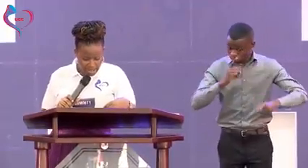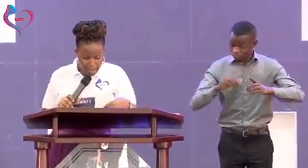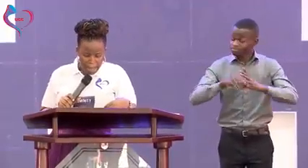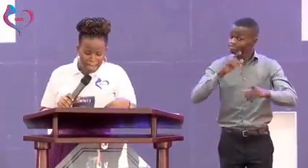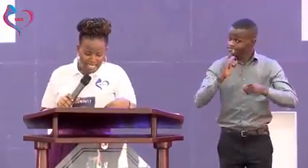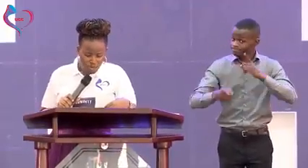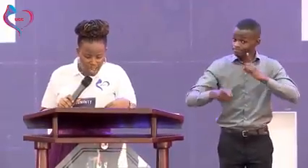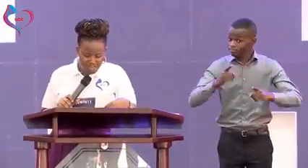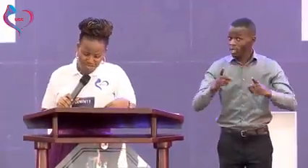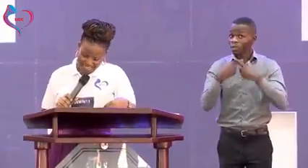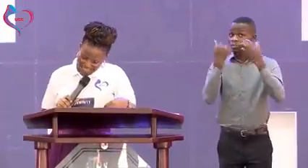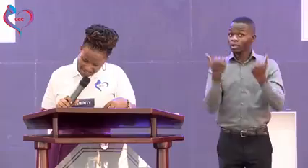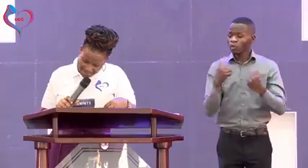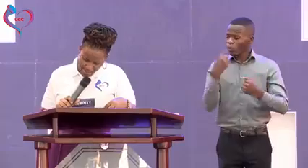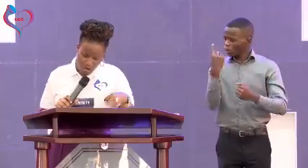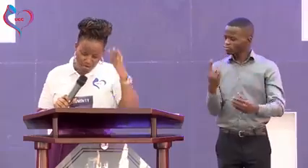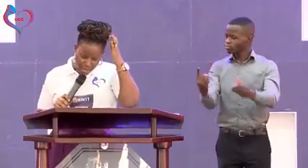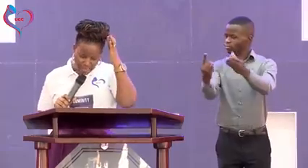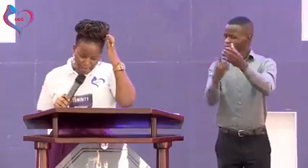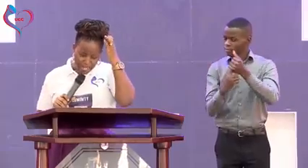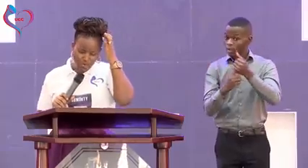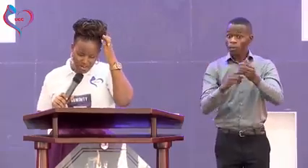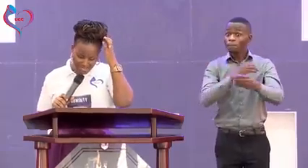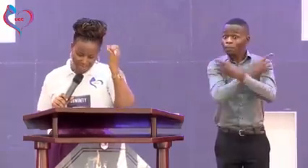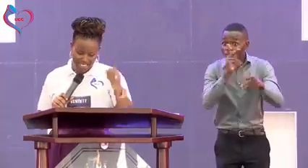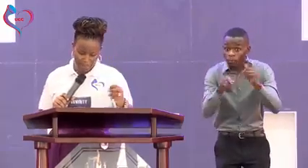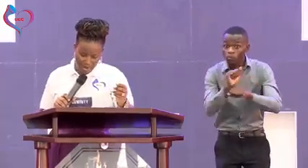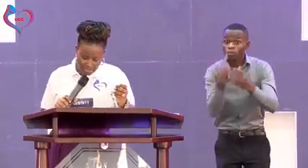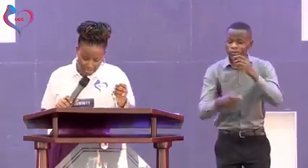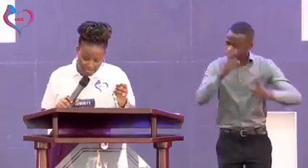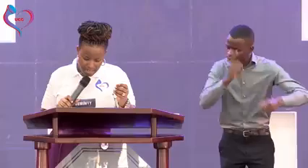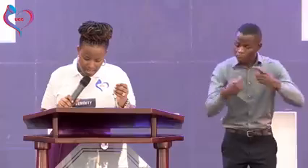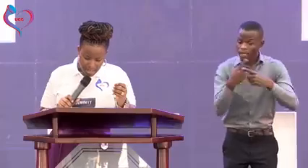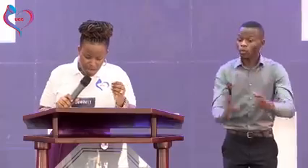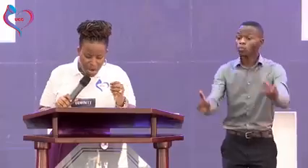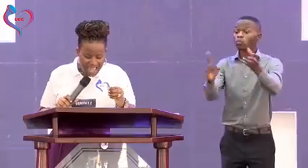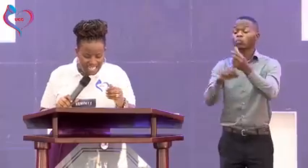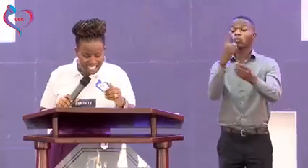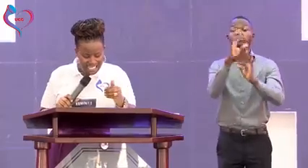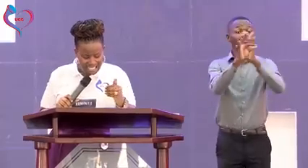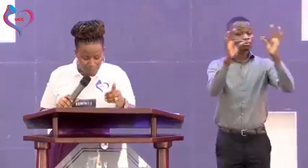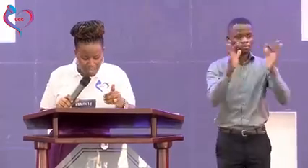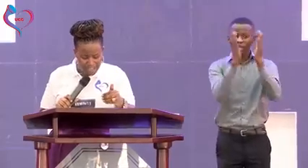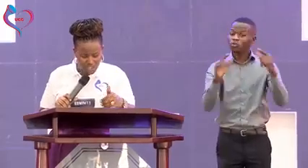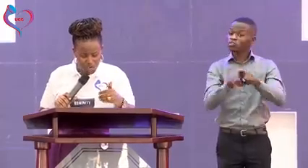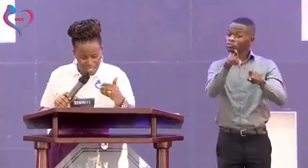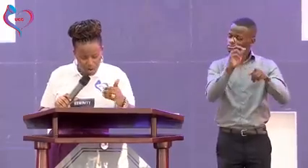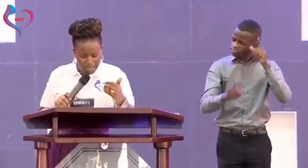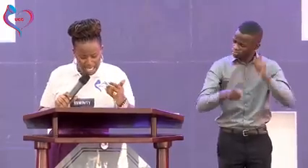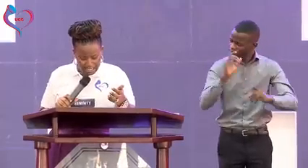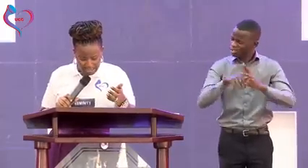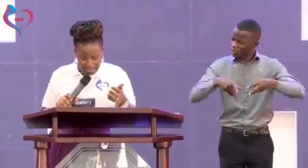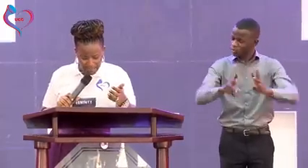in a race, but one receives, all run, but one receives the prize? Run in such a way that you